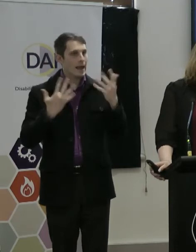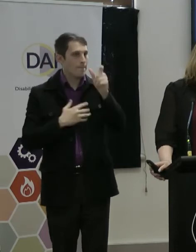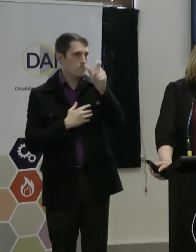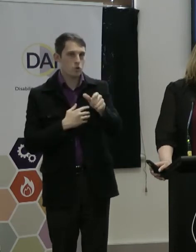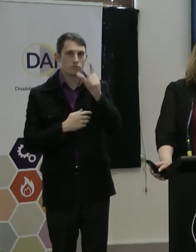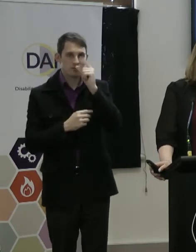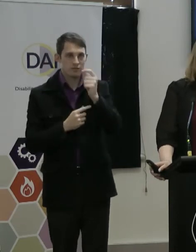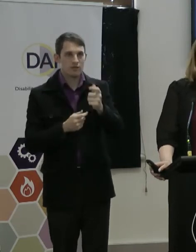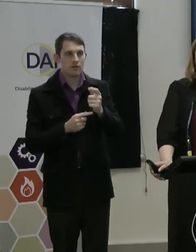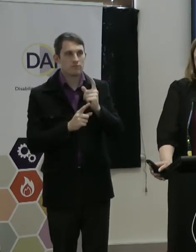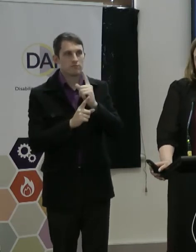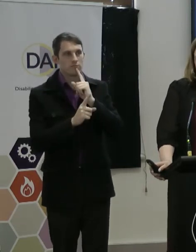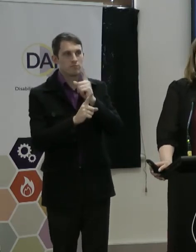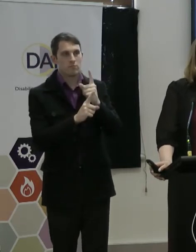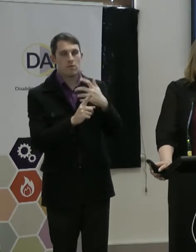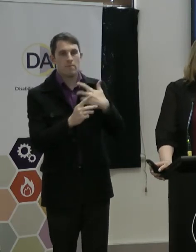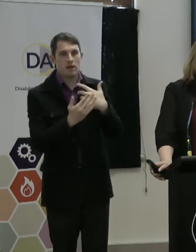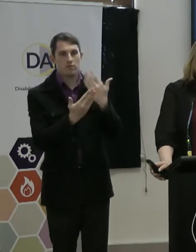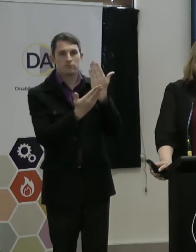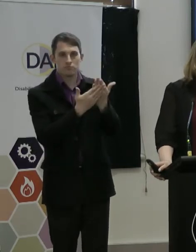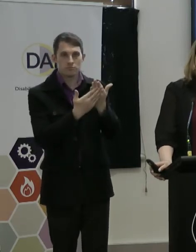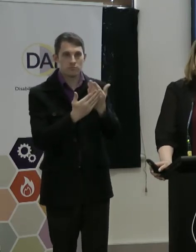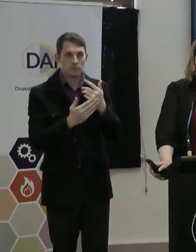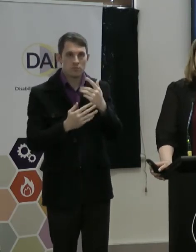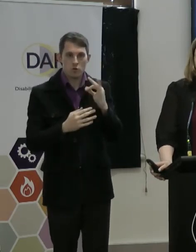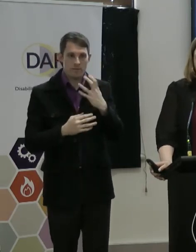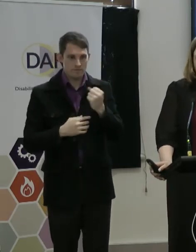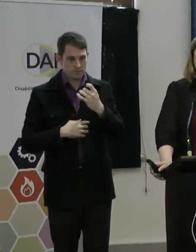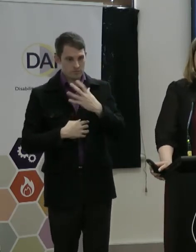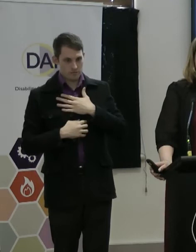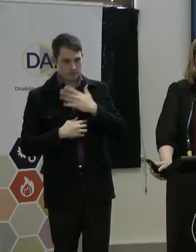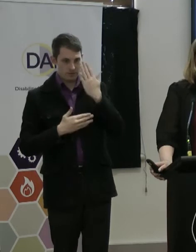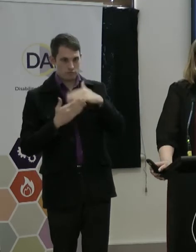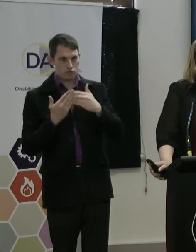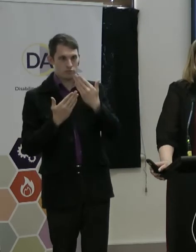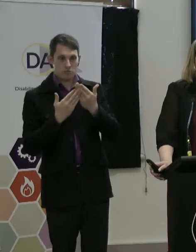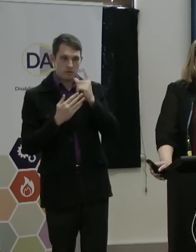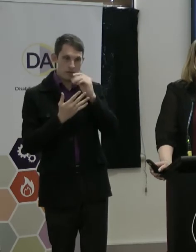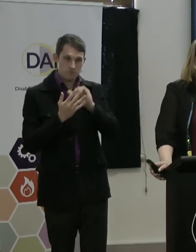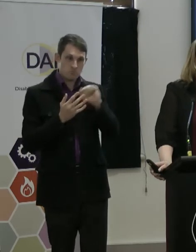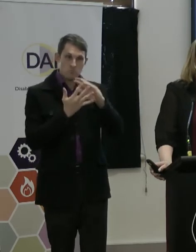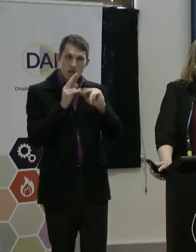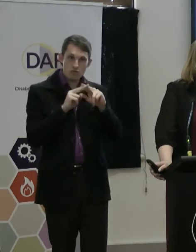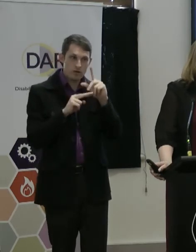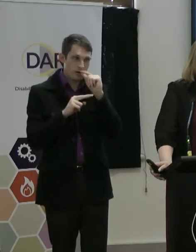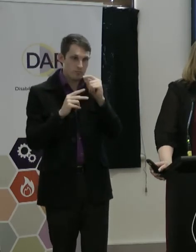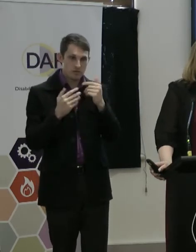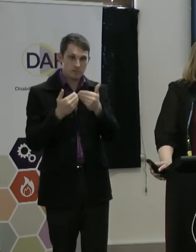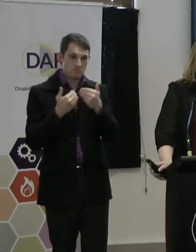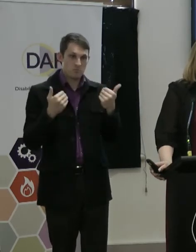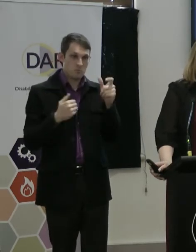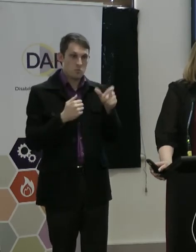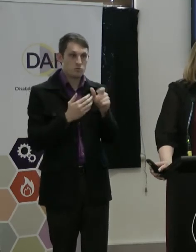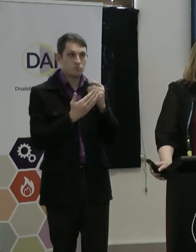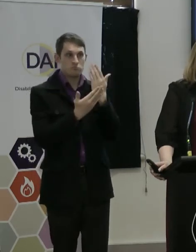be a participant, you don't need to be an advocate, you don't need to be a parent. You can just be somebody who has a concern about the quality of services being delivered